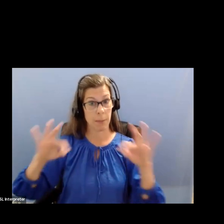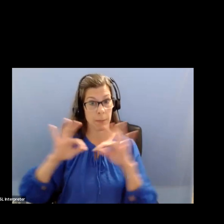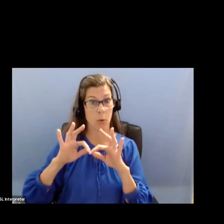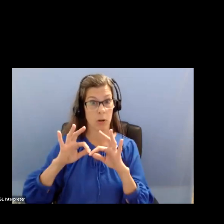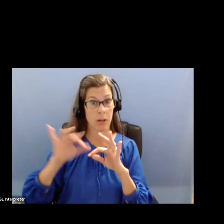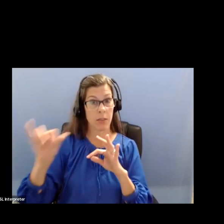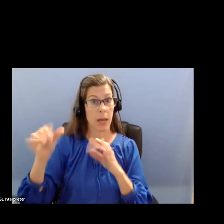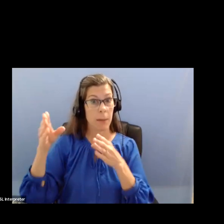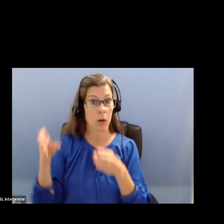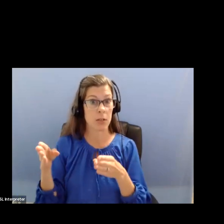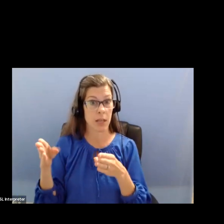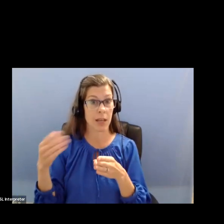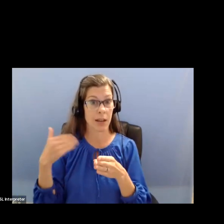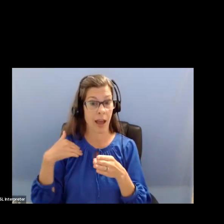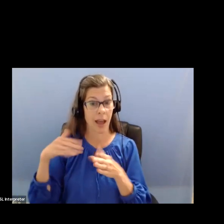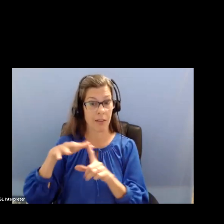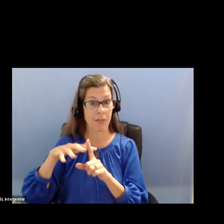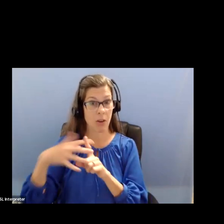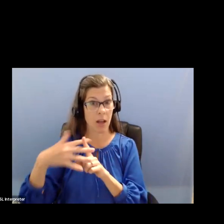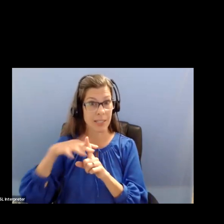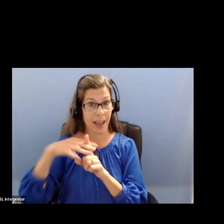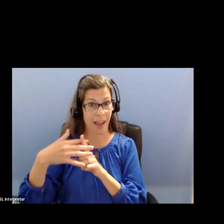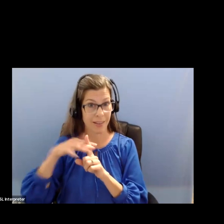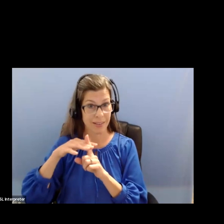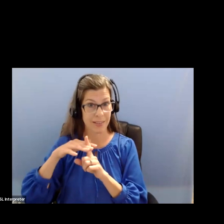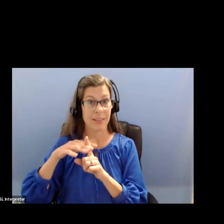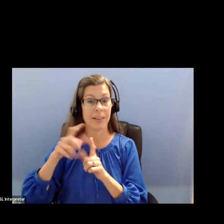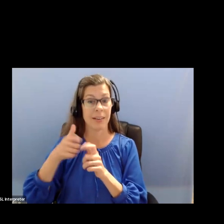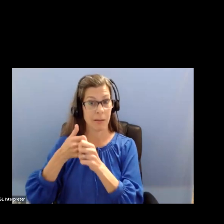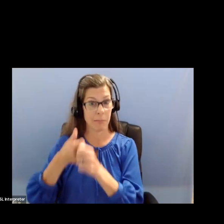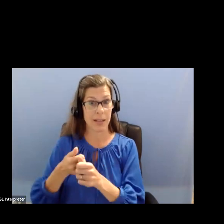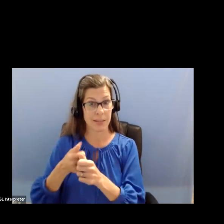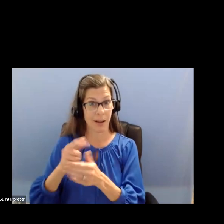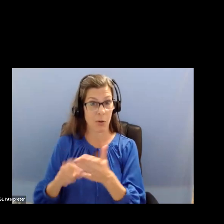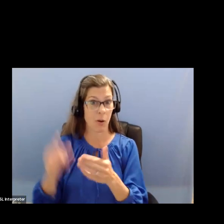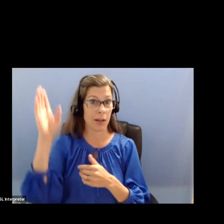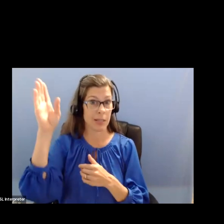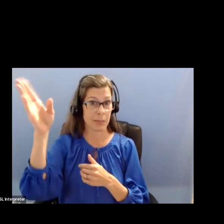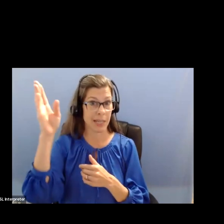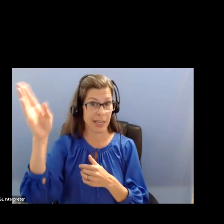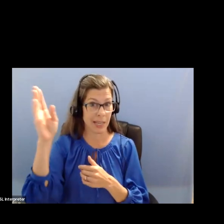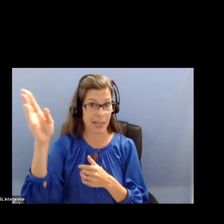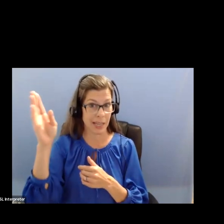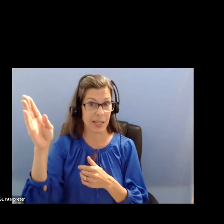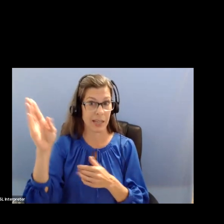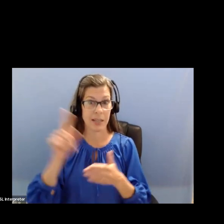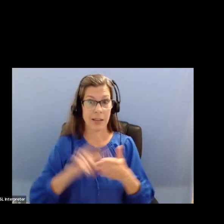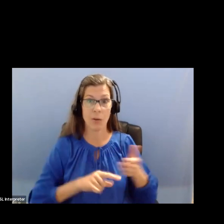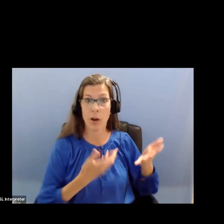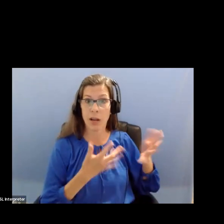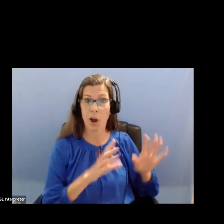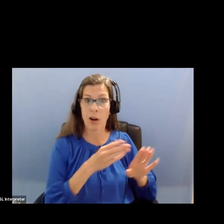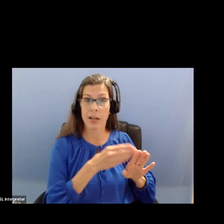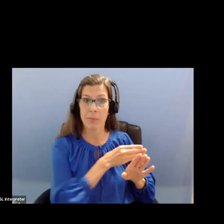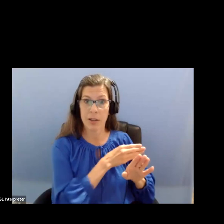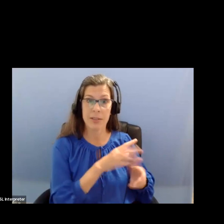context about the content that they were going to be speaking on and what we had already learned from the